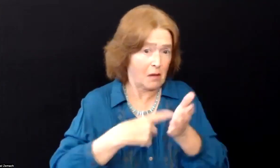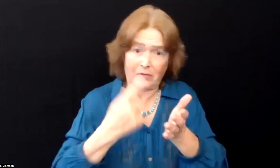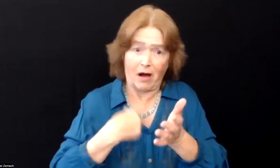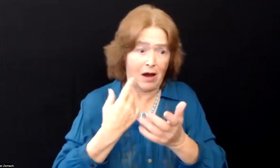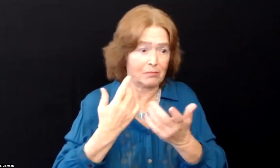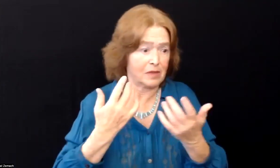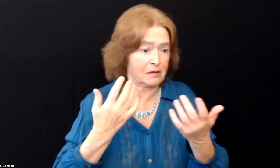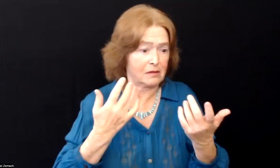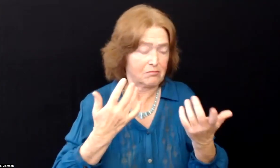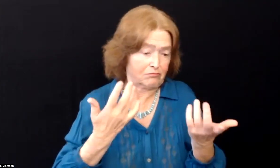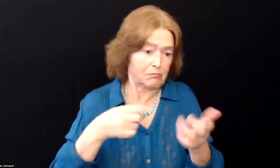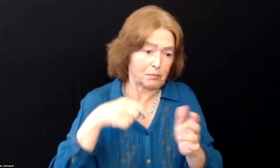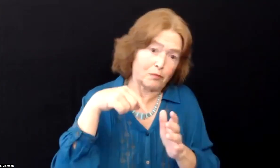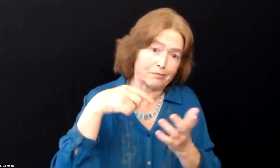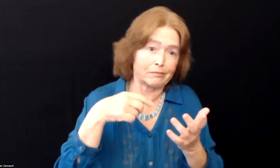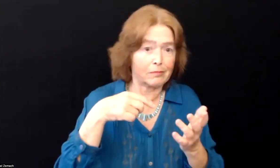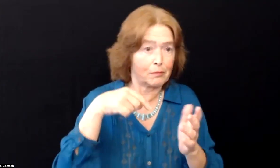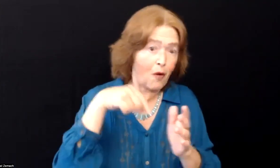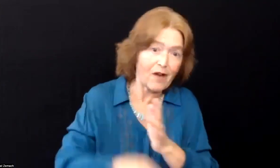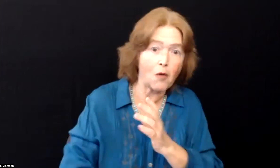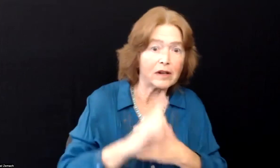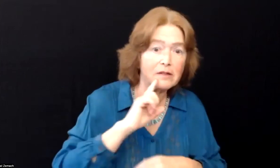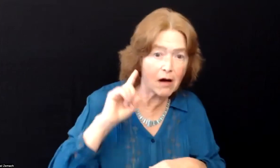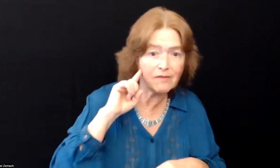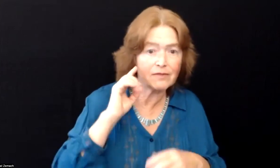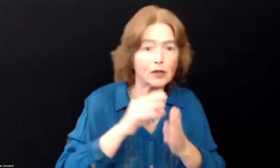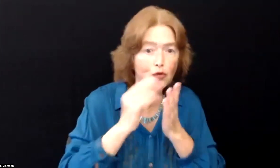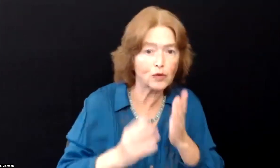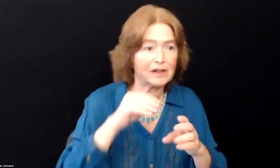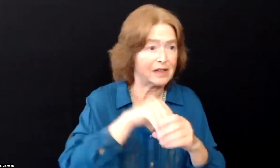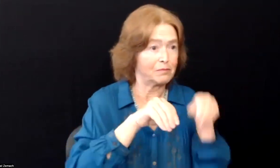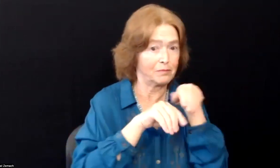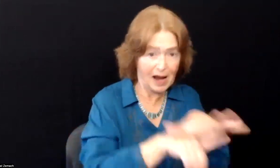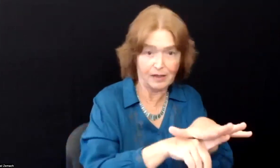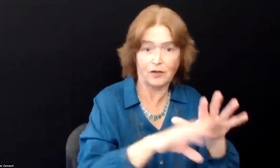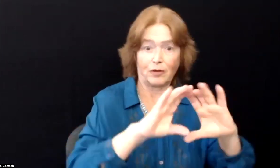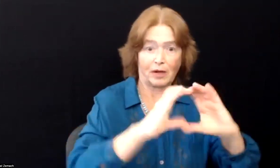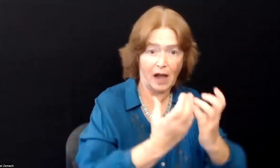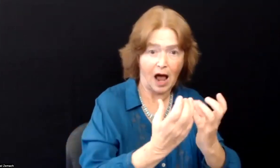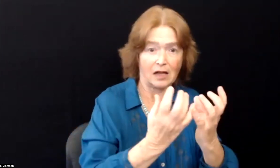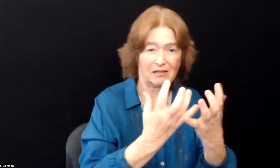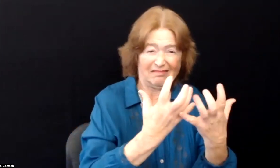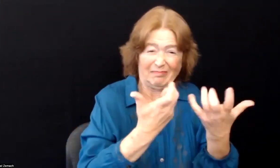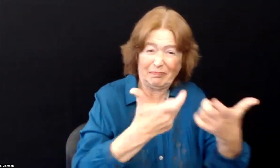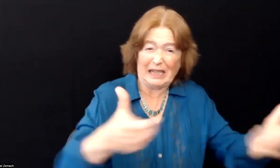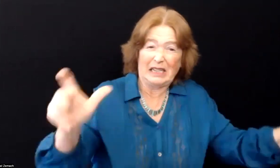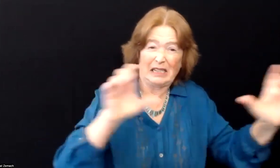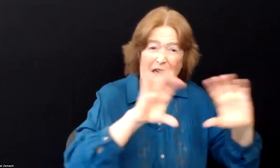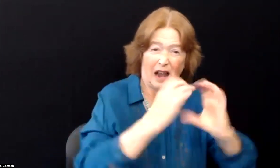So sometimes a profoundly deaf student in a mainstream class, it's a large